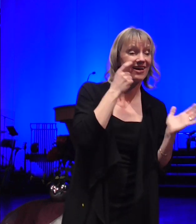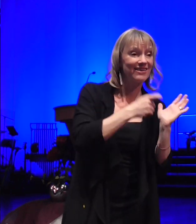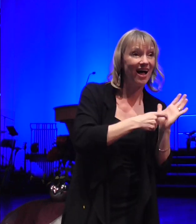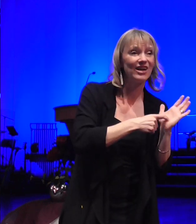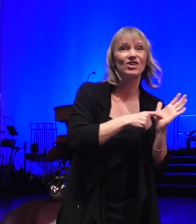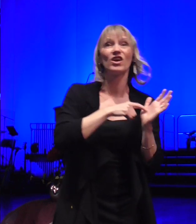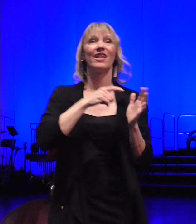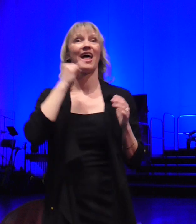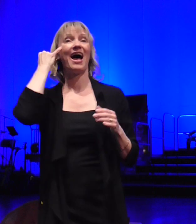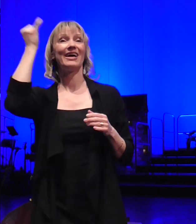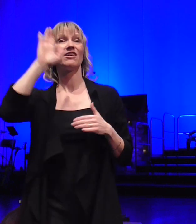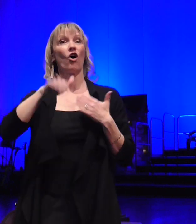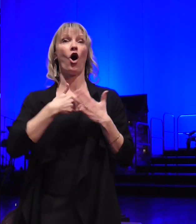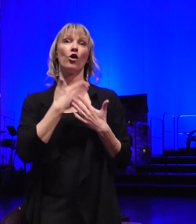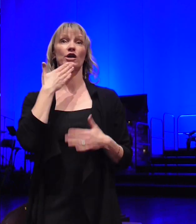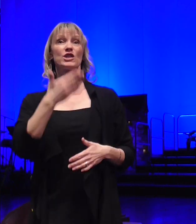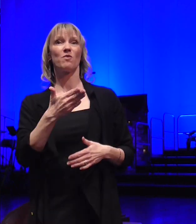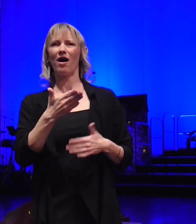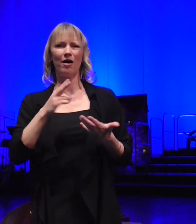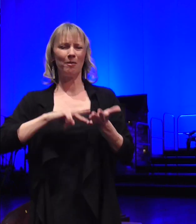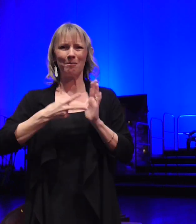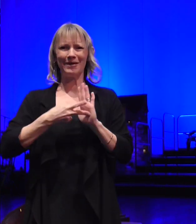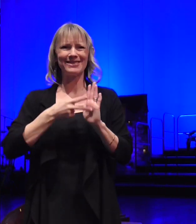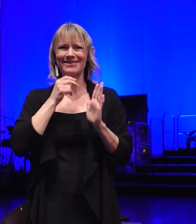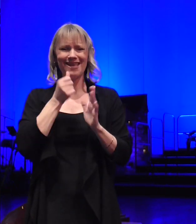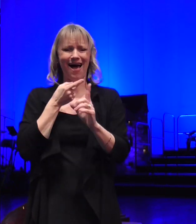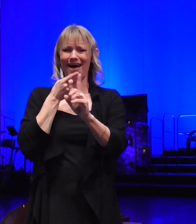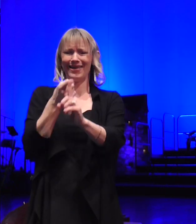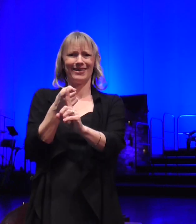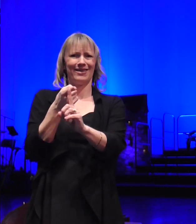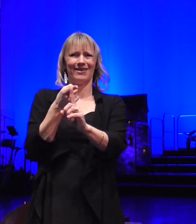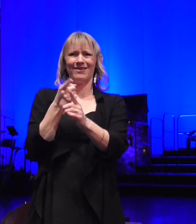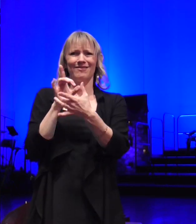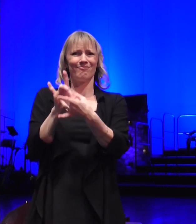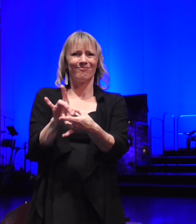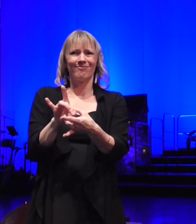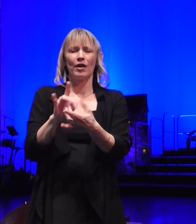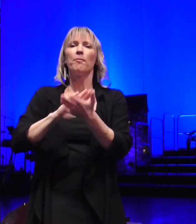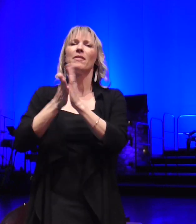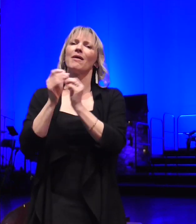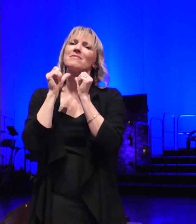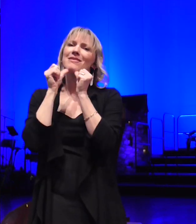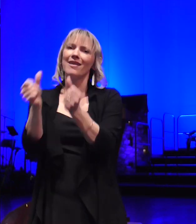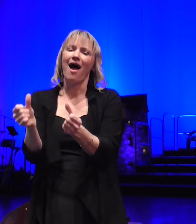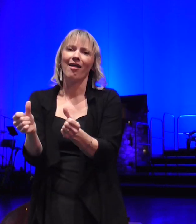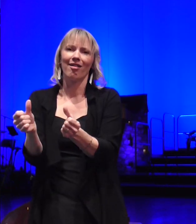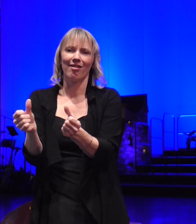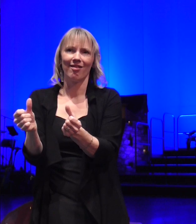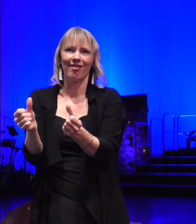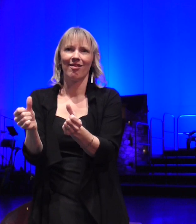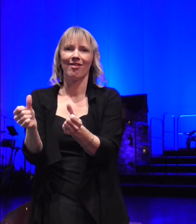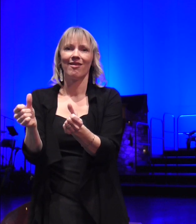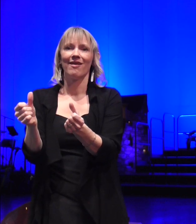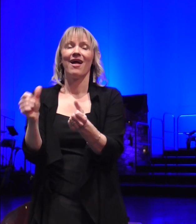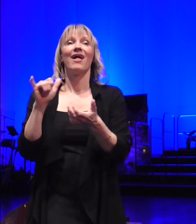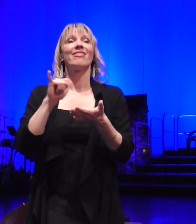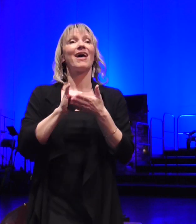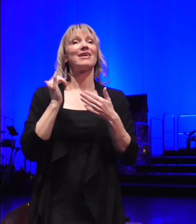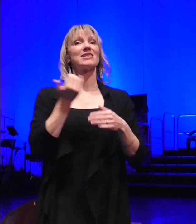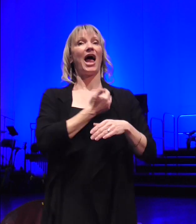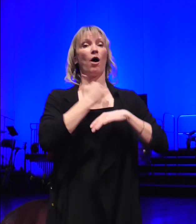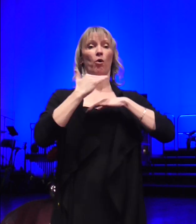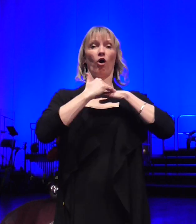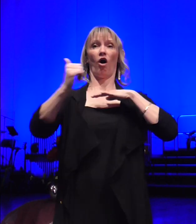well lacks relevance. It becomes a form of denial. And so it is our calling as